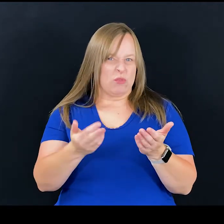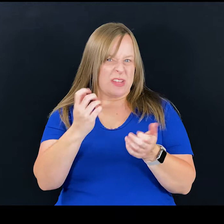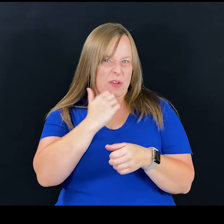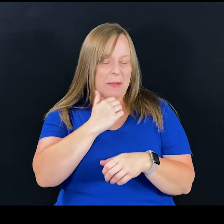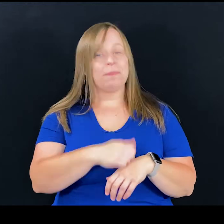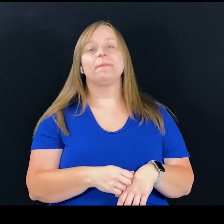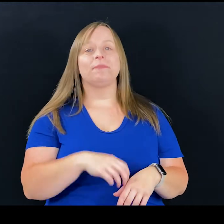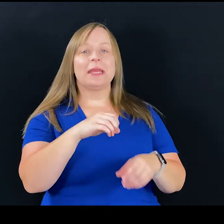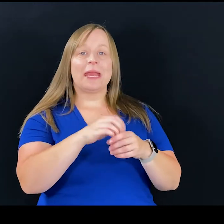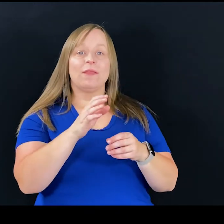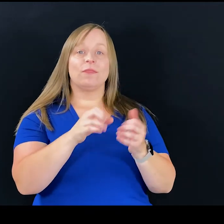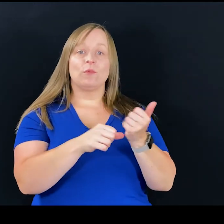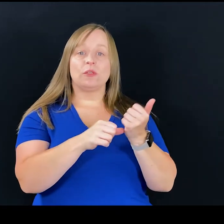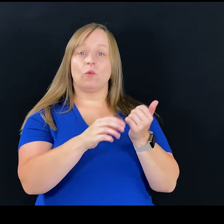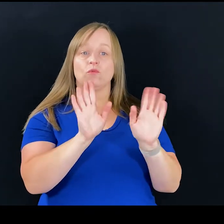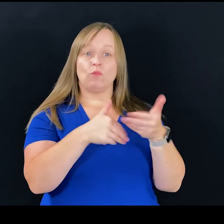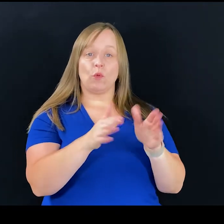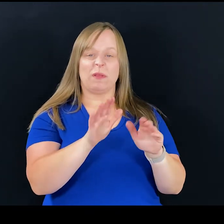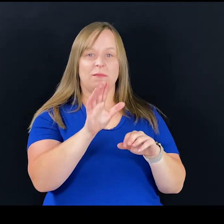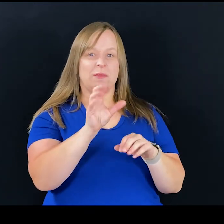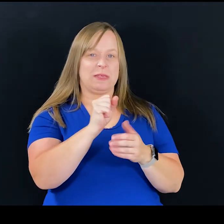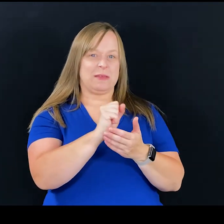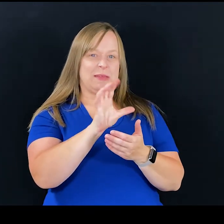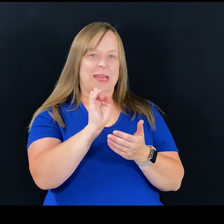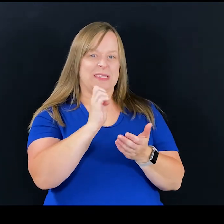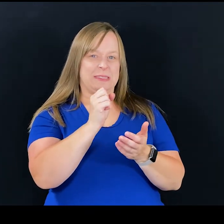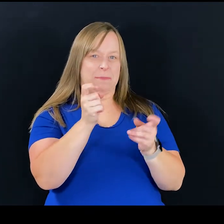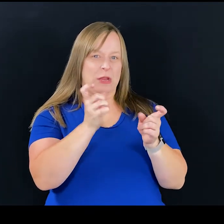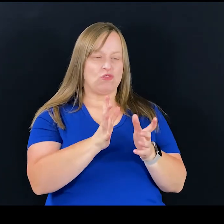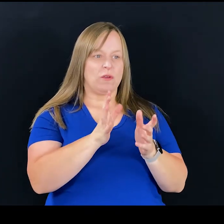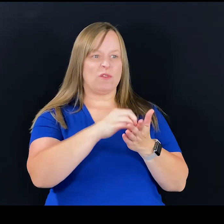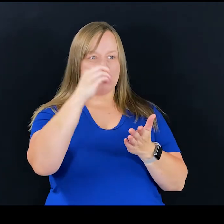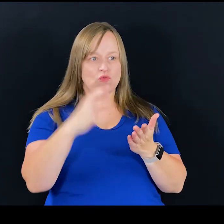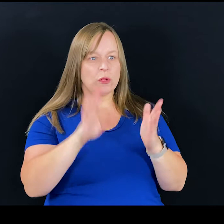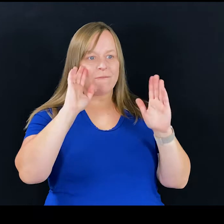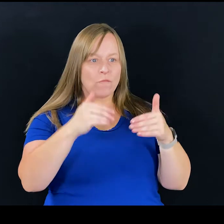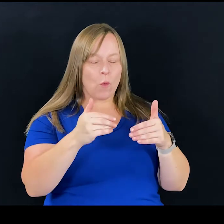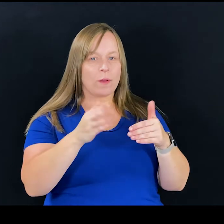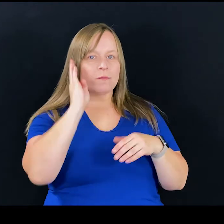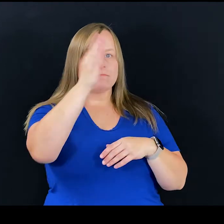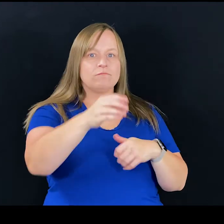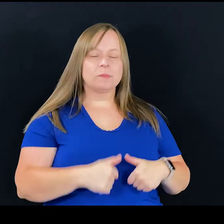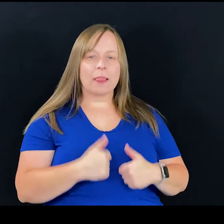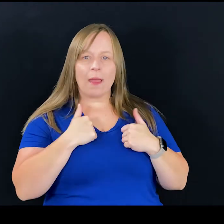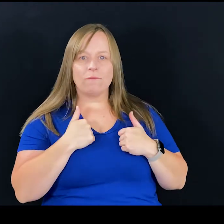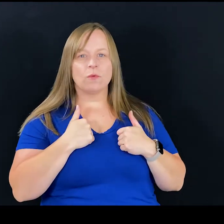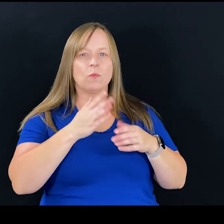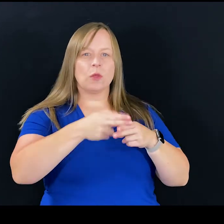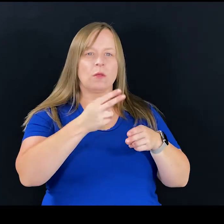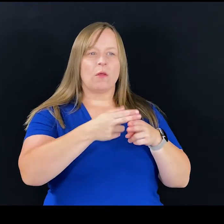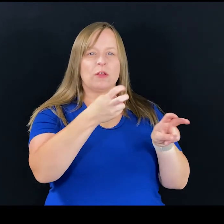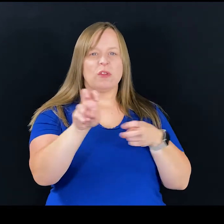I had resource every day. Within the resource room, as a case manager, it's important for the students to focus on where they're going in